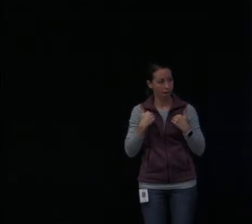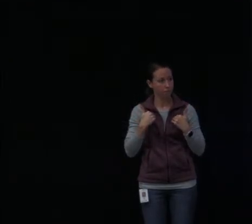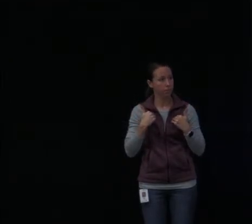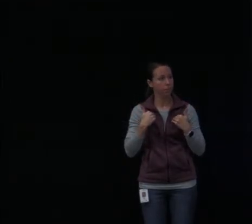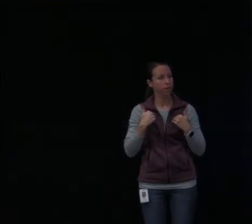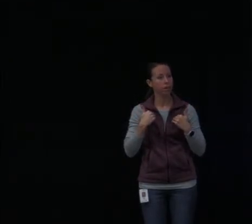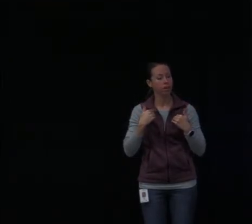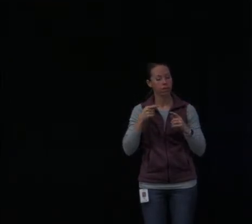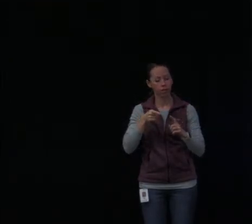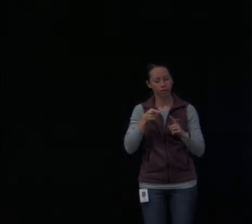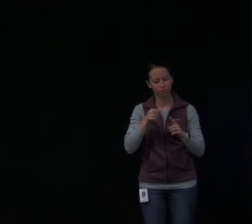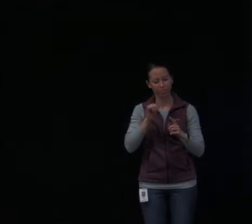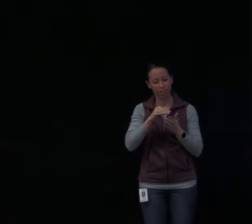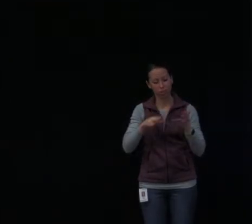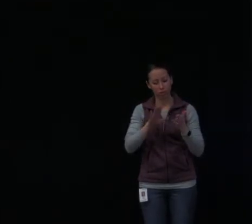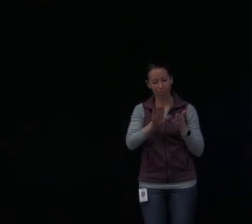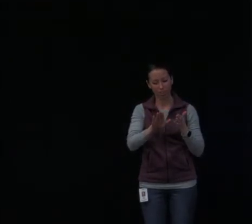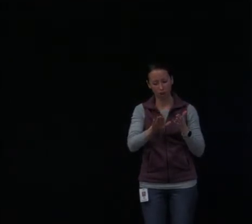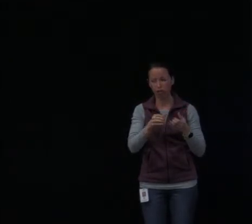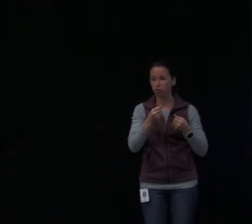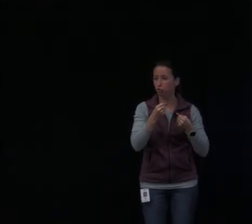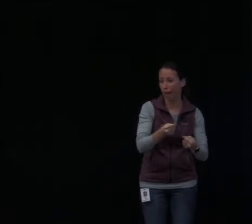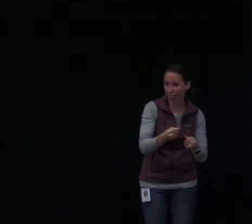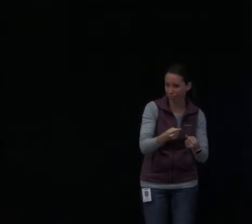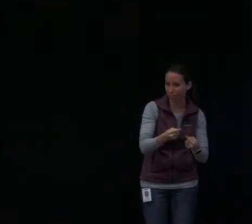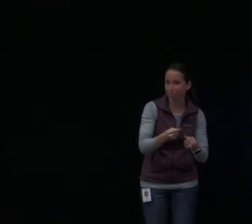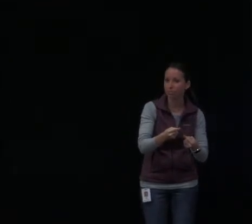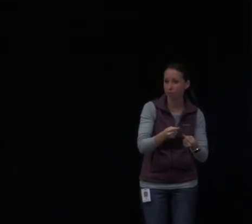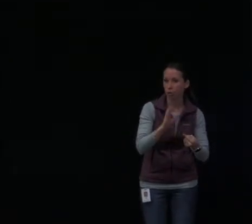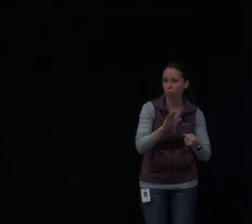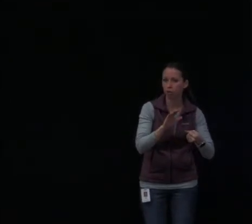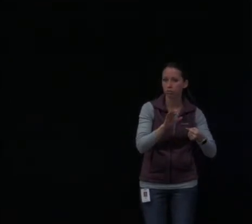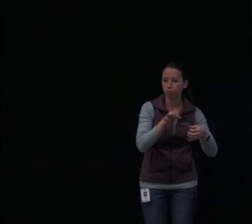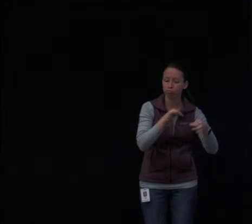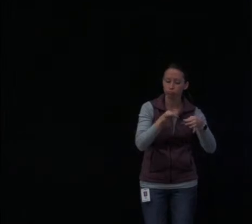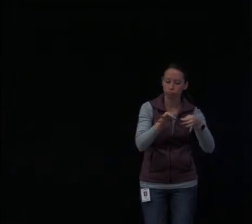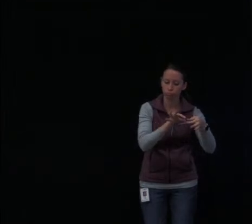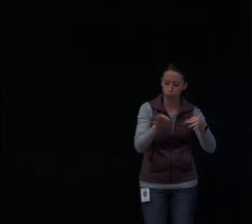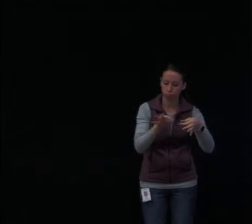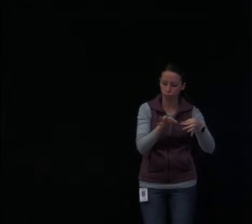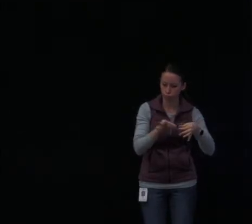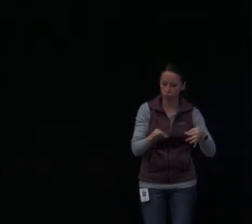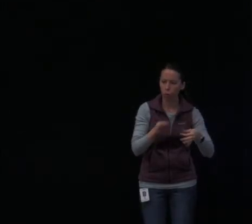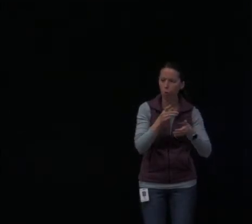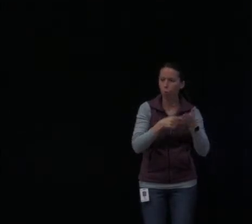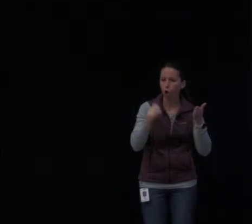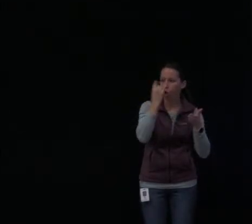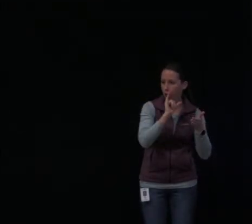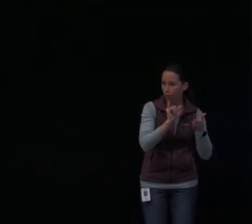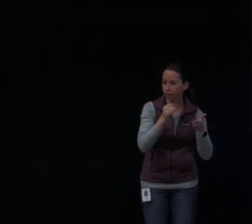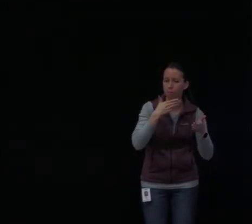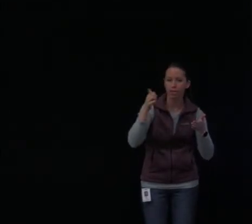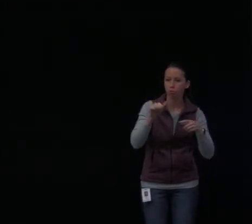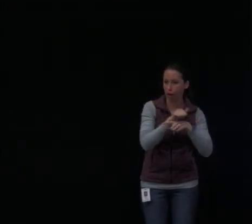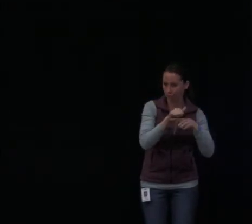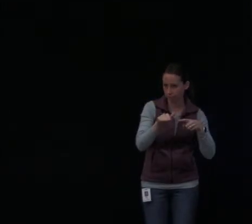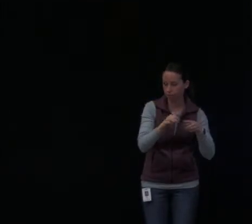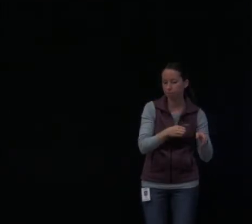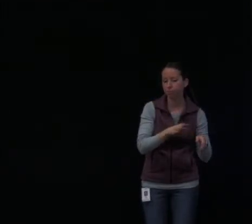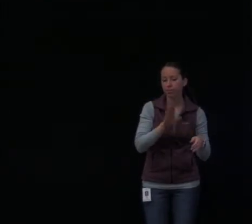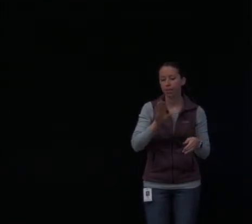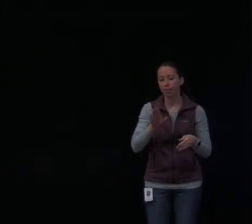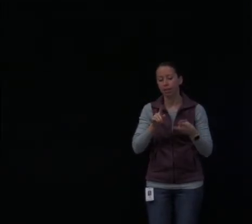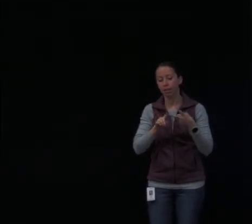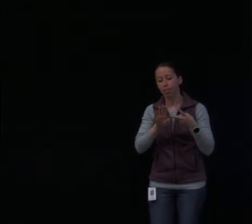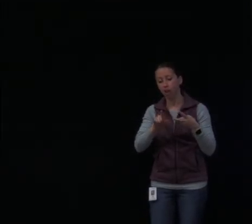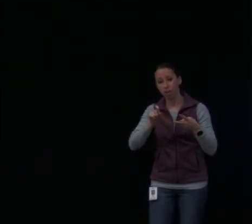a description of that student's relative strengths. We'll talk about what that should look like, best practice, their needs and concerns,